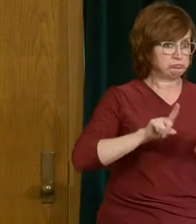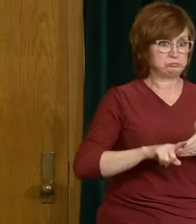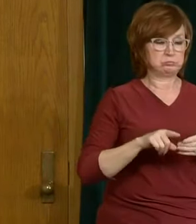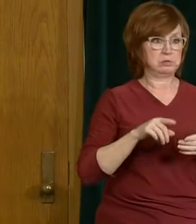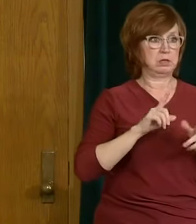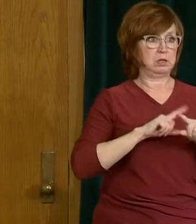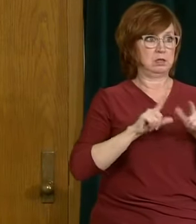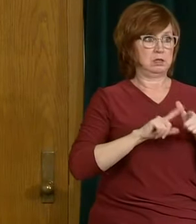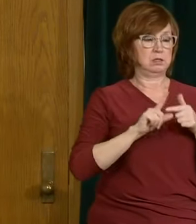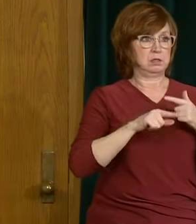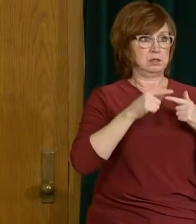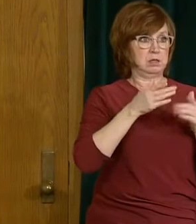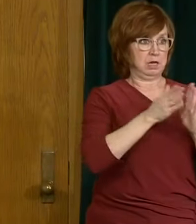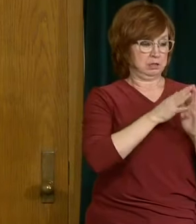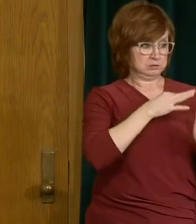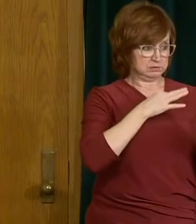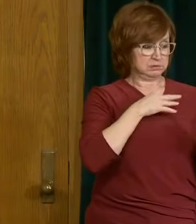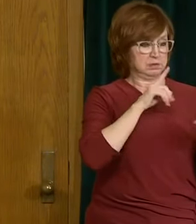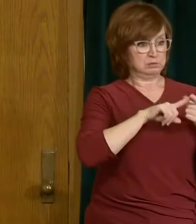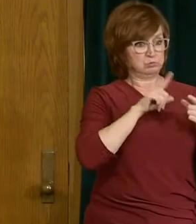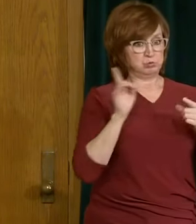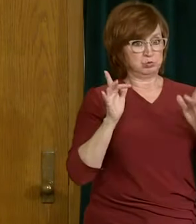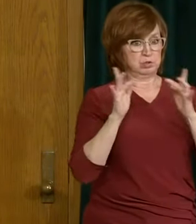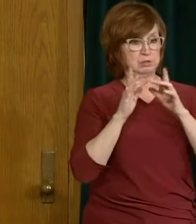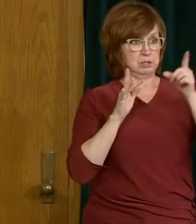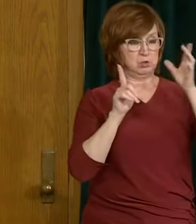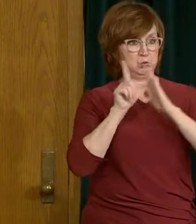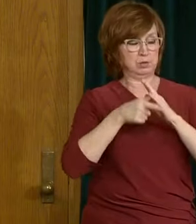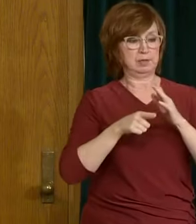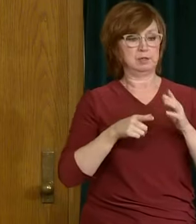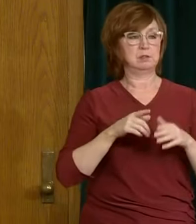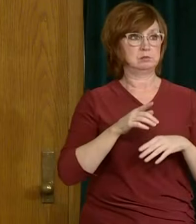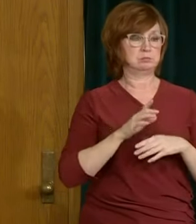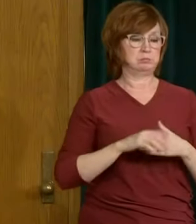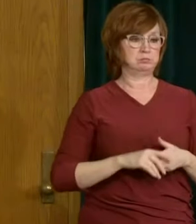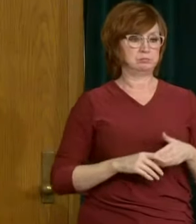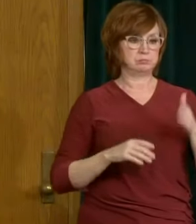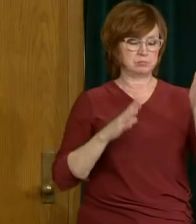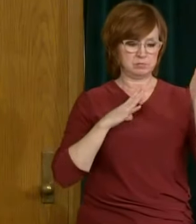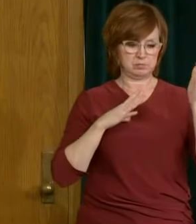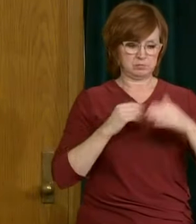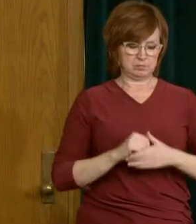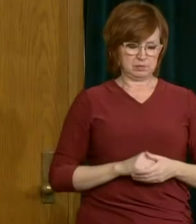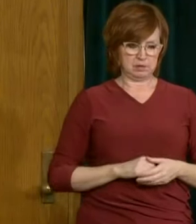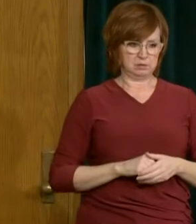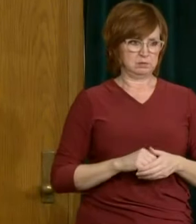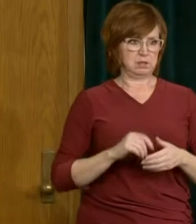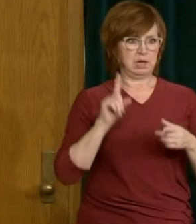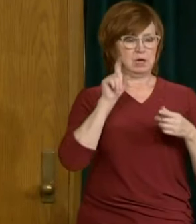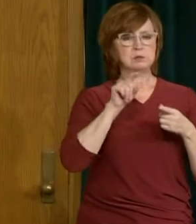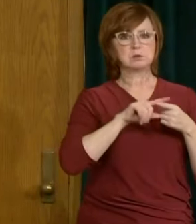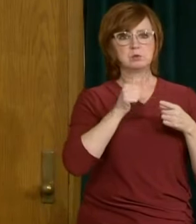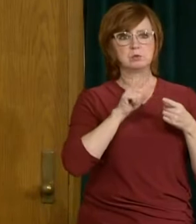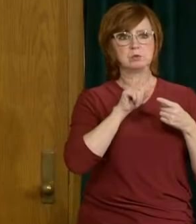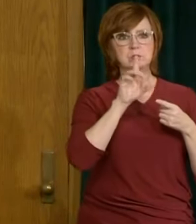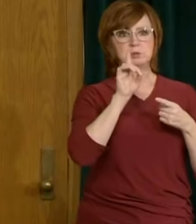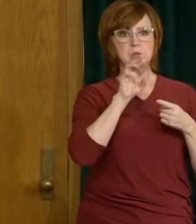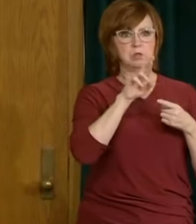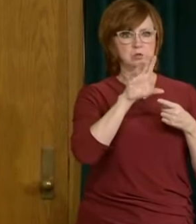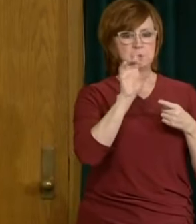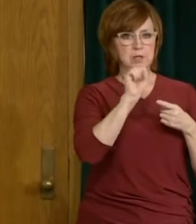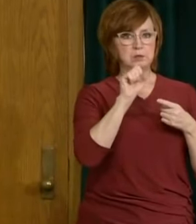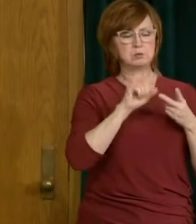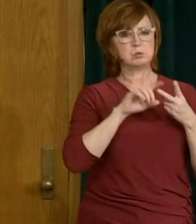yet, though. Follow up, Dan? Yes, I do. This is either to Scott or Dr. Shahab. I understand